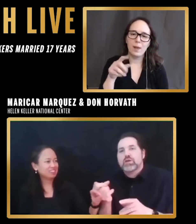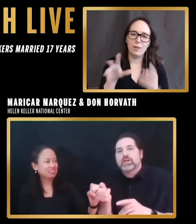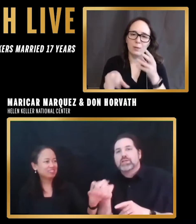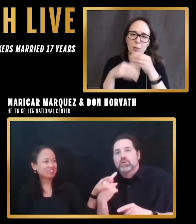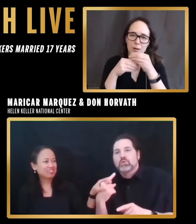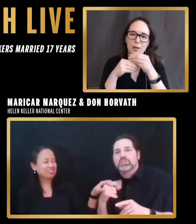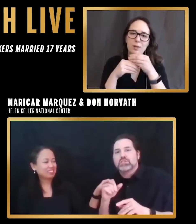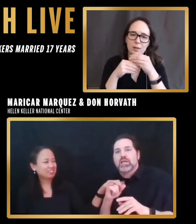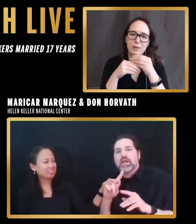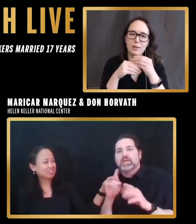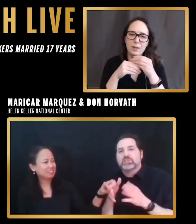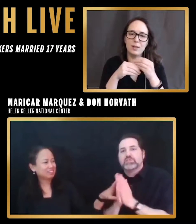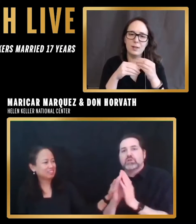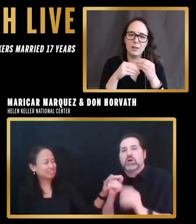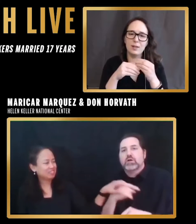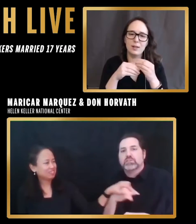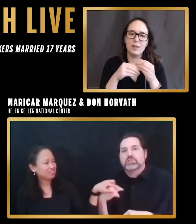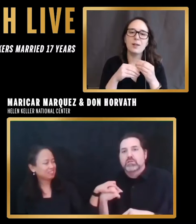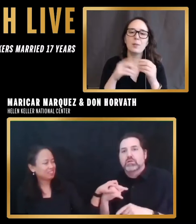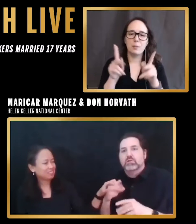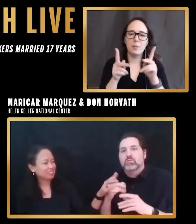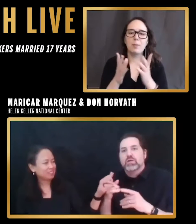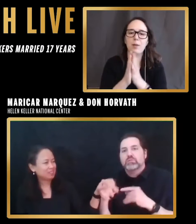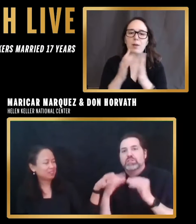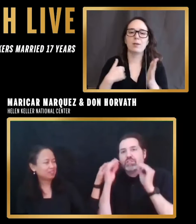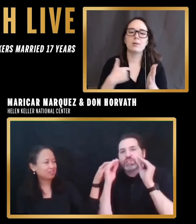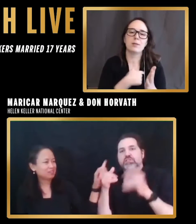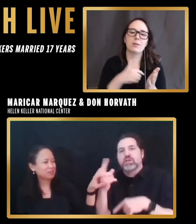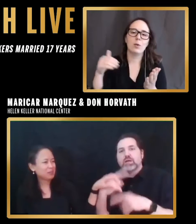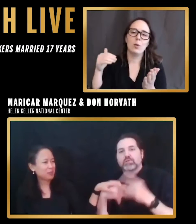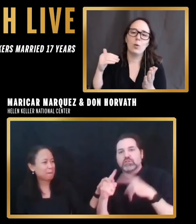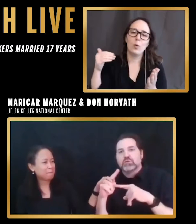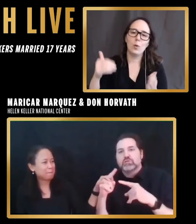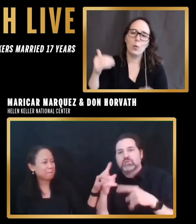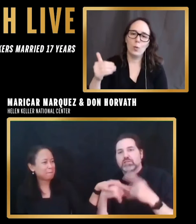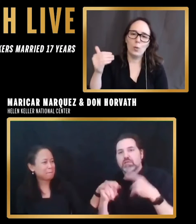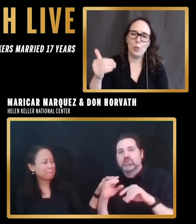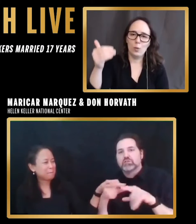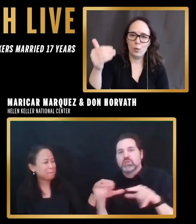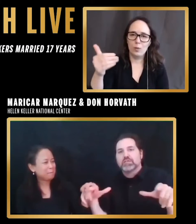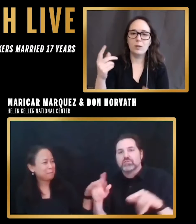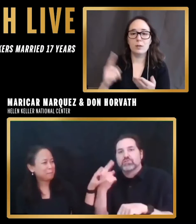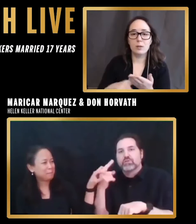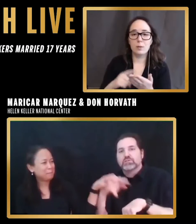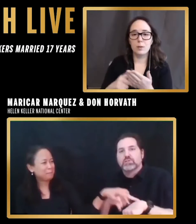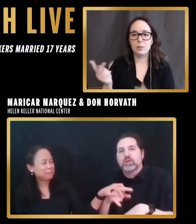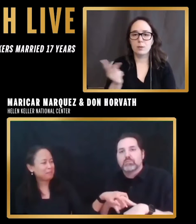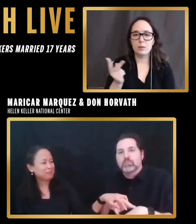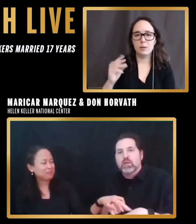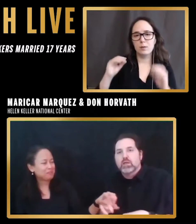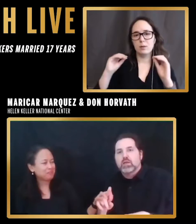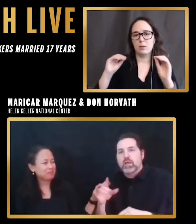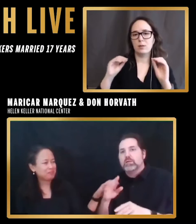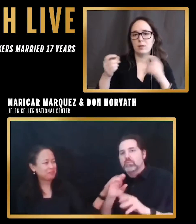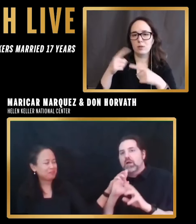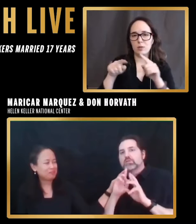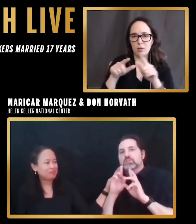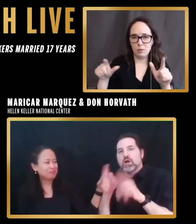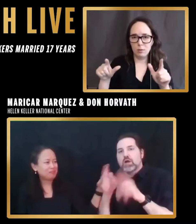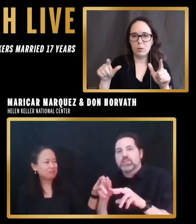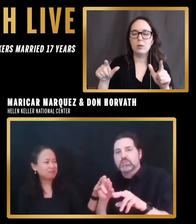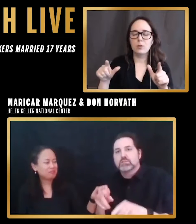We've had that question asked to us when we teach a sign language class for the first time. And